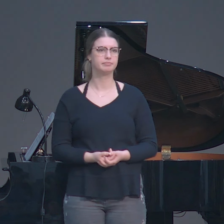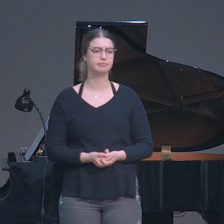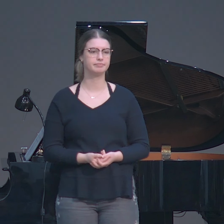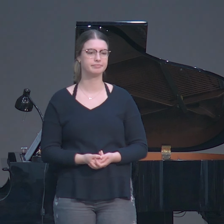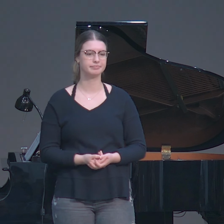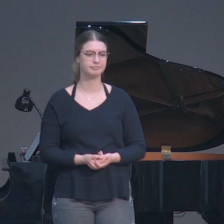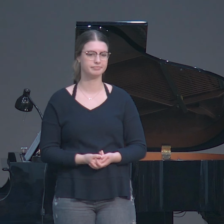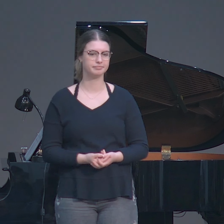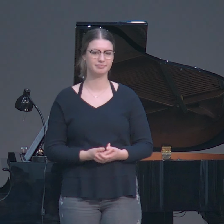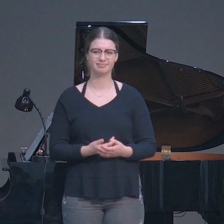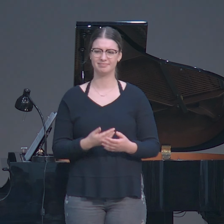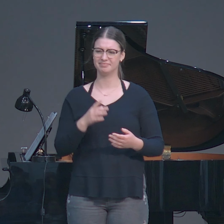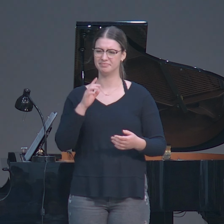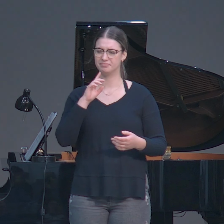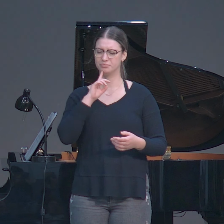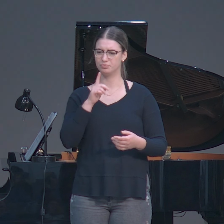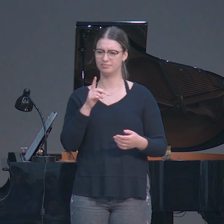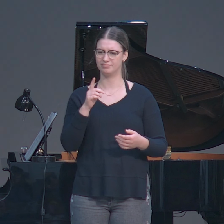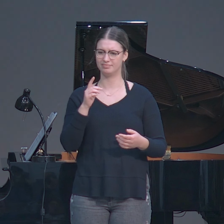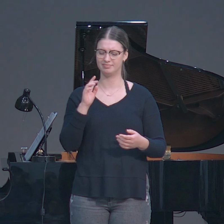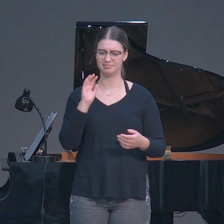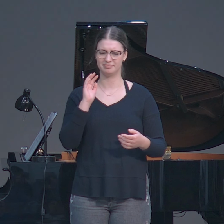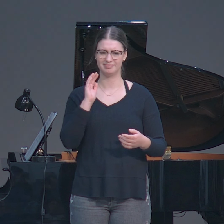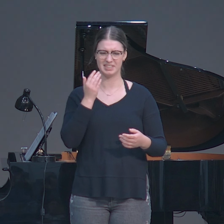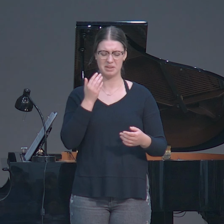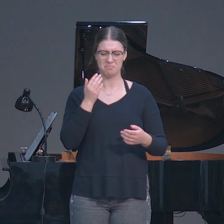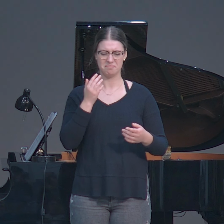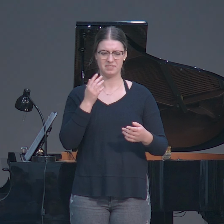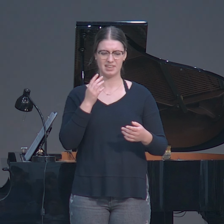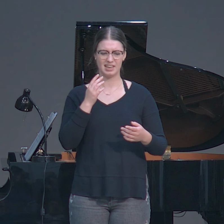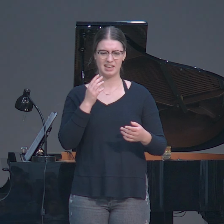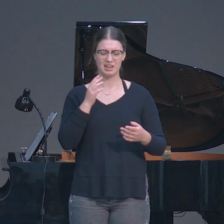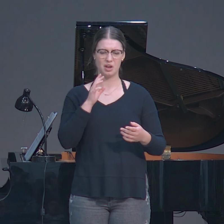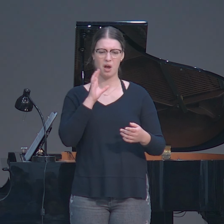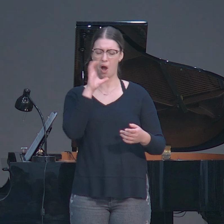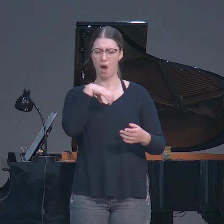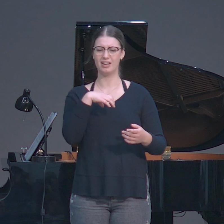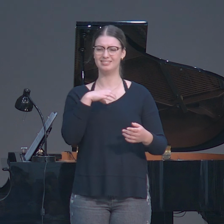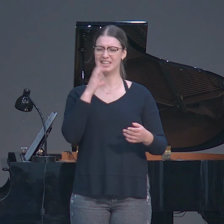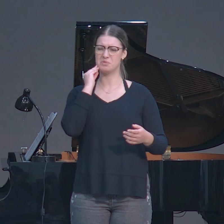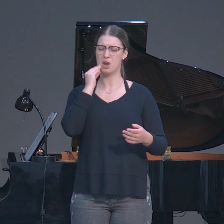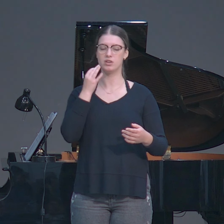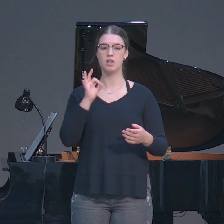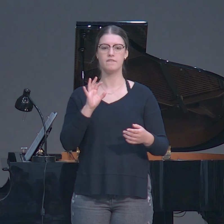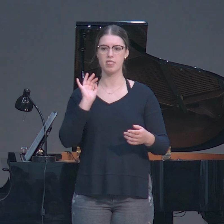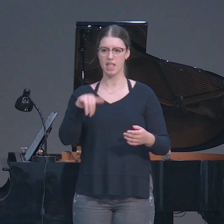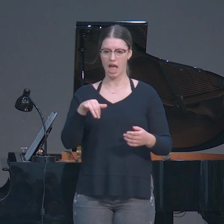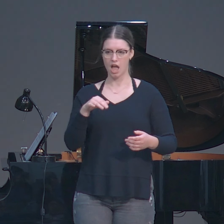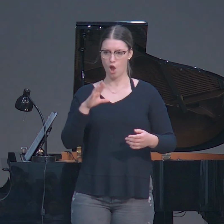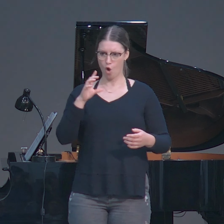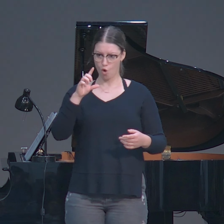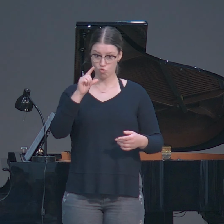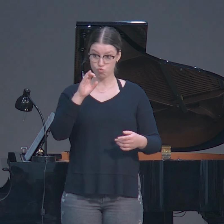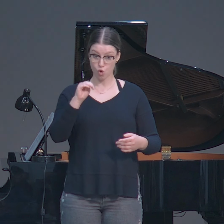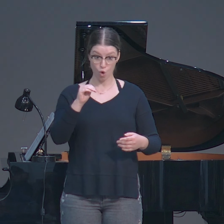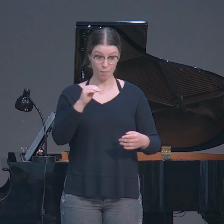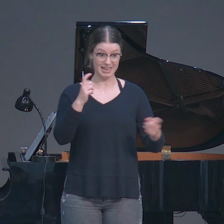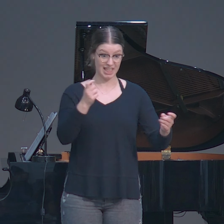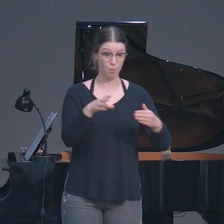It's probably pretty difficult to find someone who experienced a bridegroom getting yanked out of a